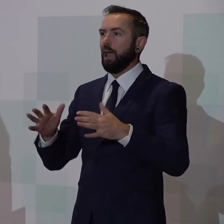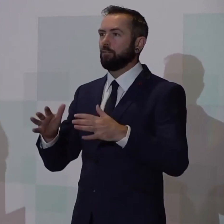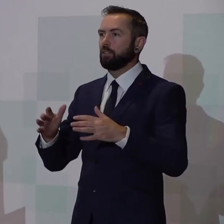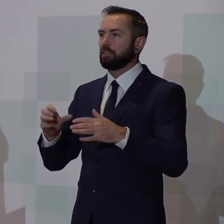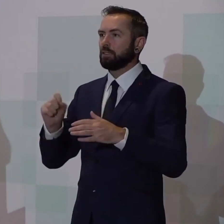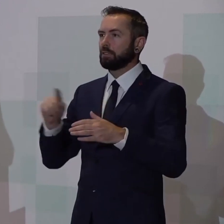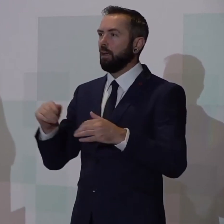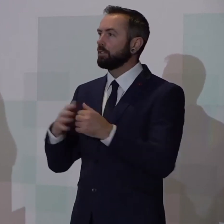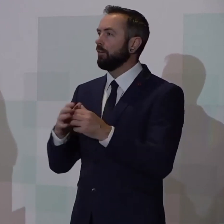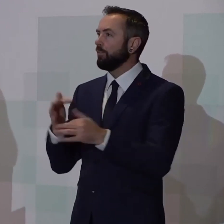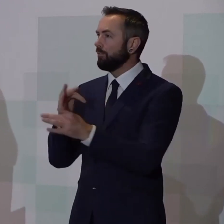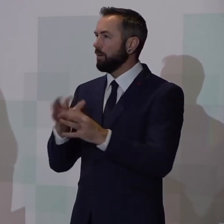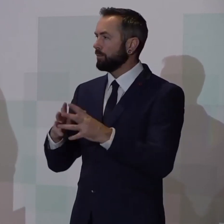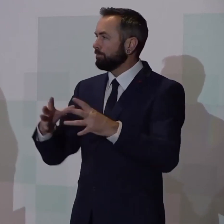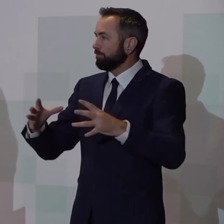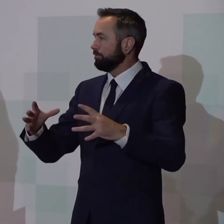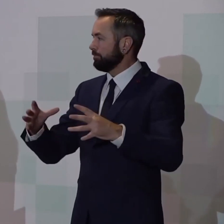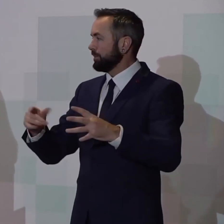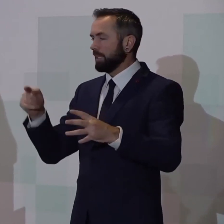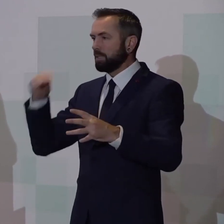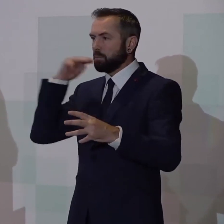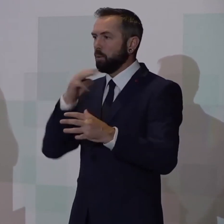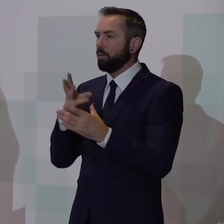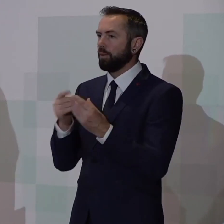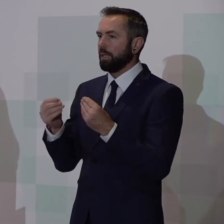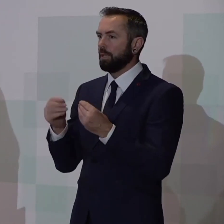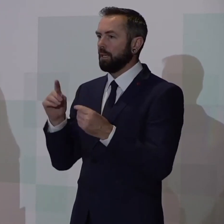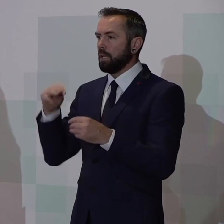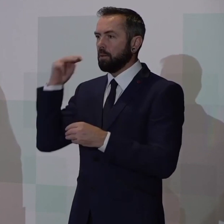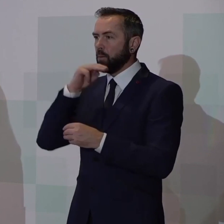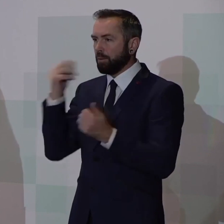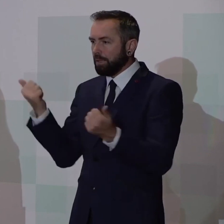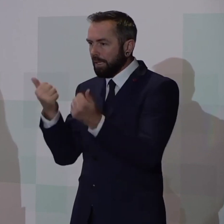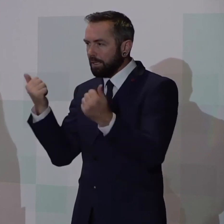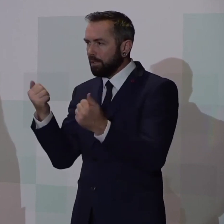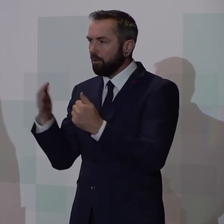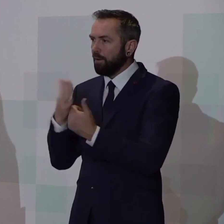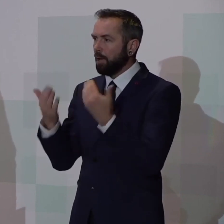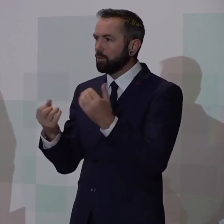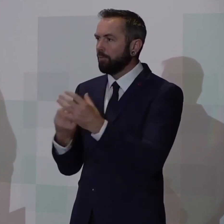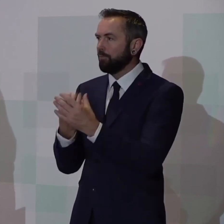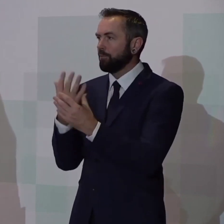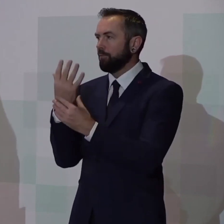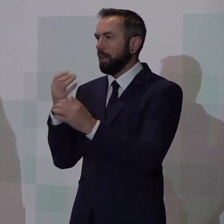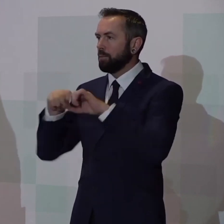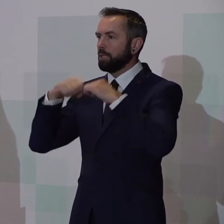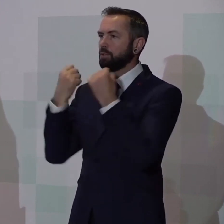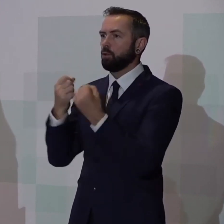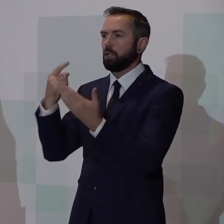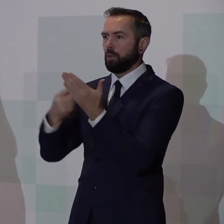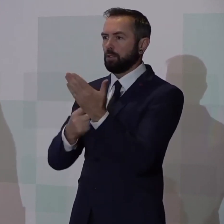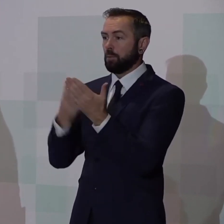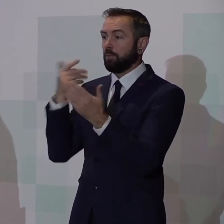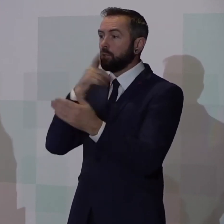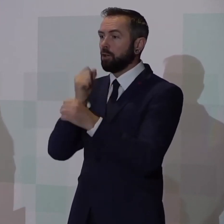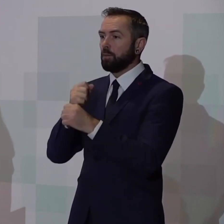family are a very important indicator of how to formulate social policies. So I talked about the traditional family being